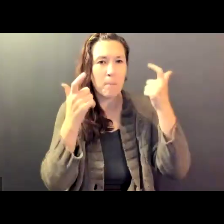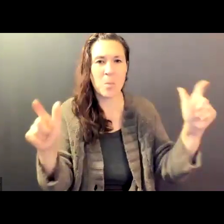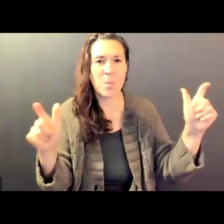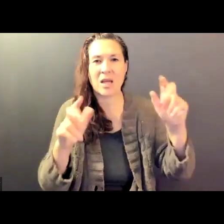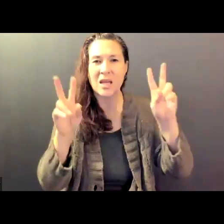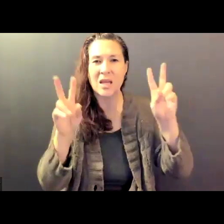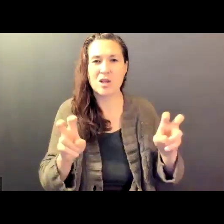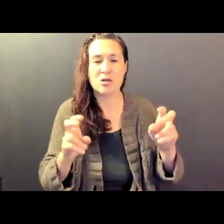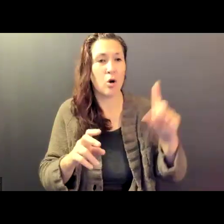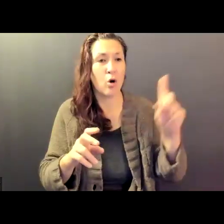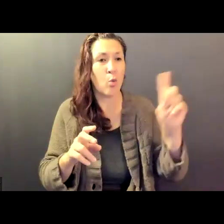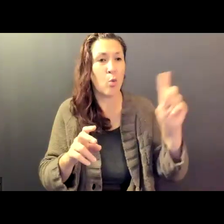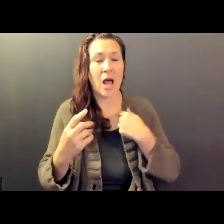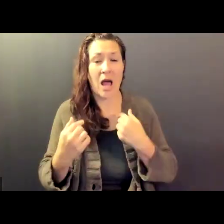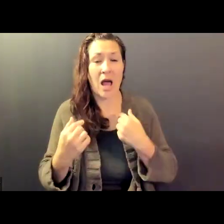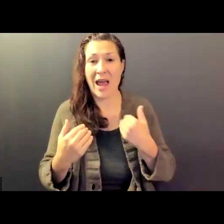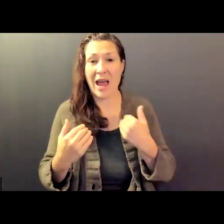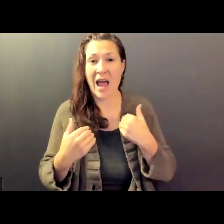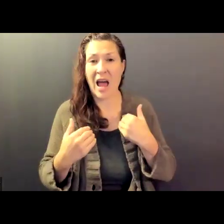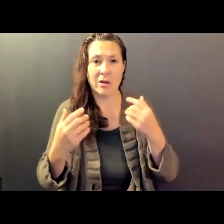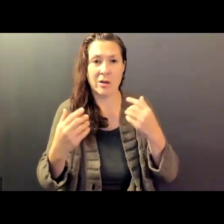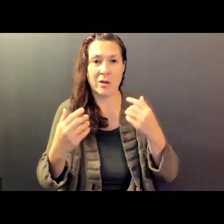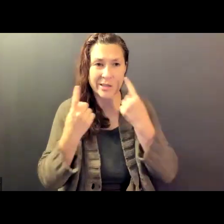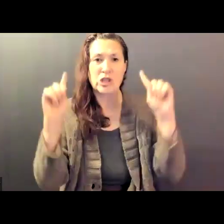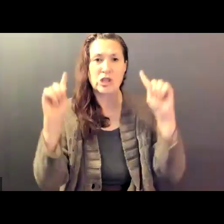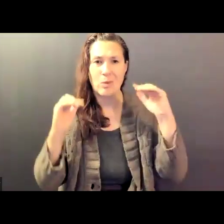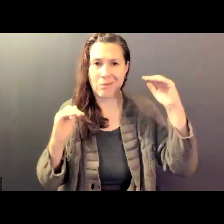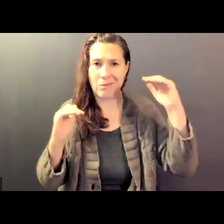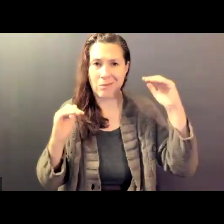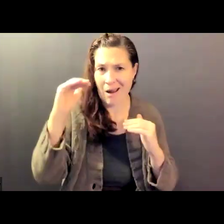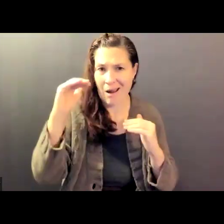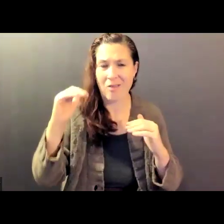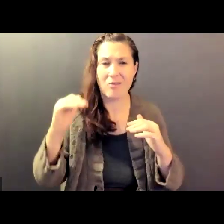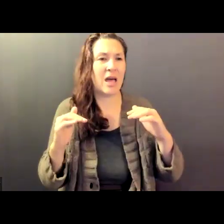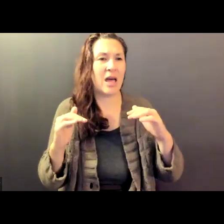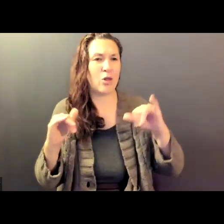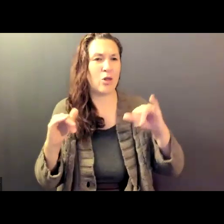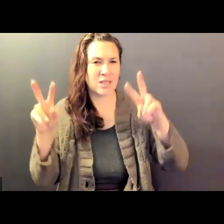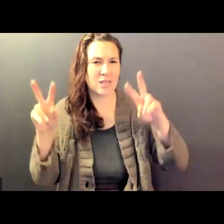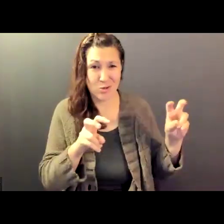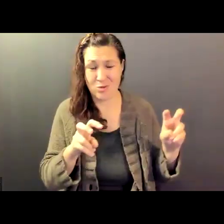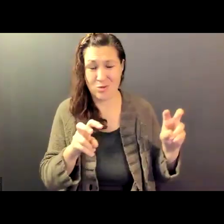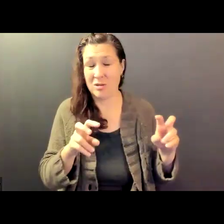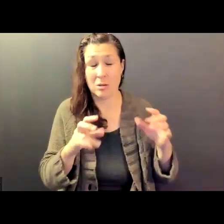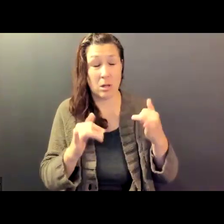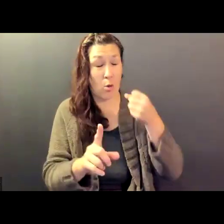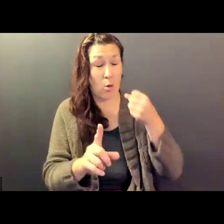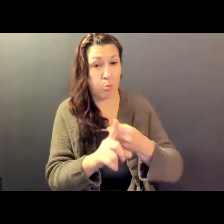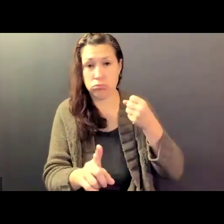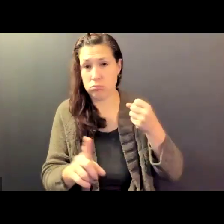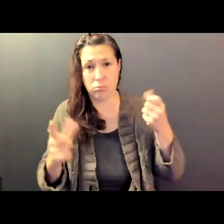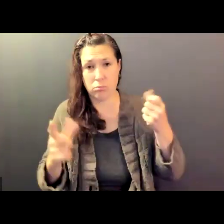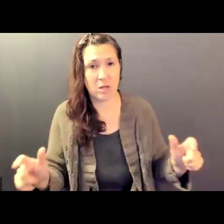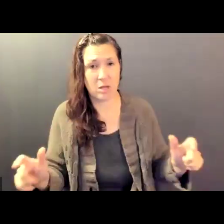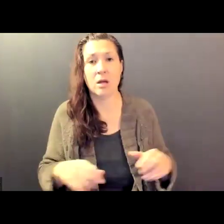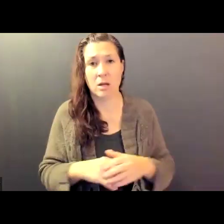gap issues, all of the issues we keep talking about that are coming to a full head as we are shifting how Yeah.